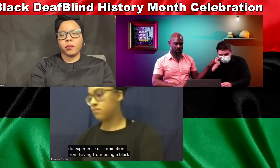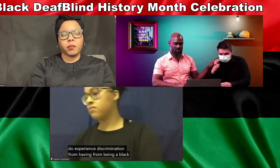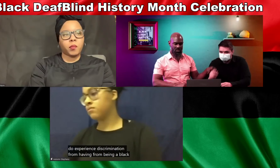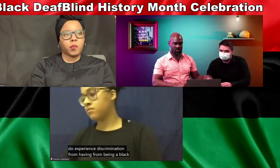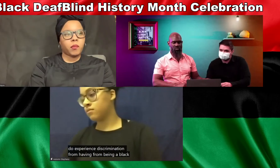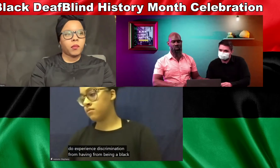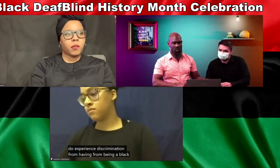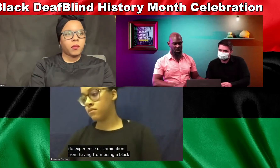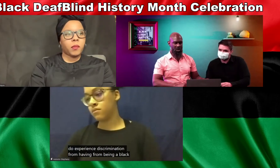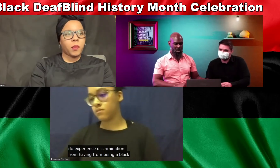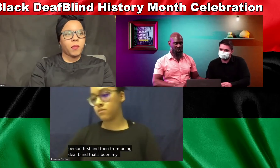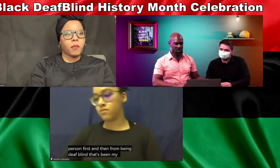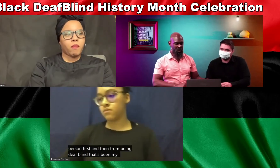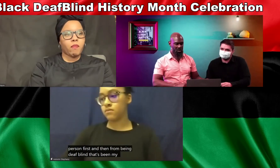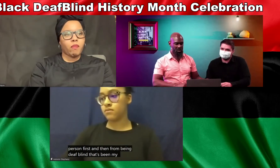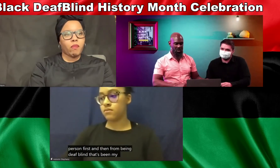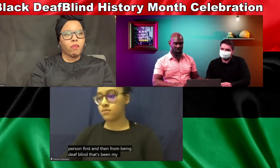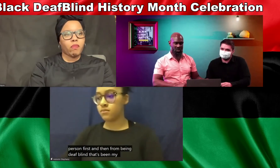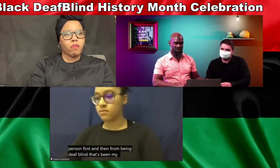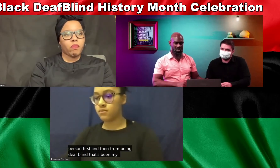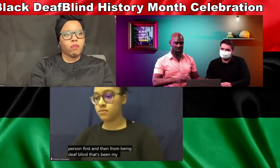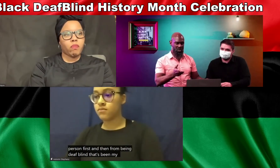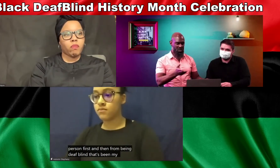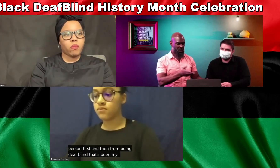my experience.